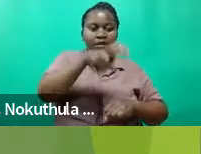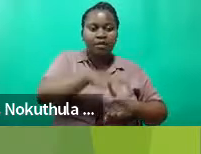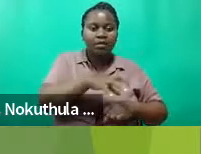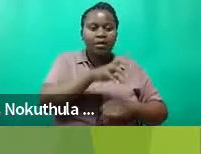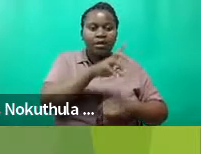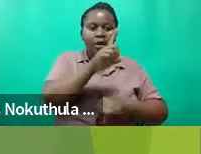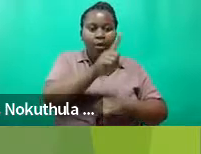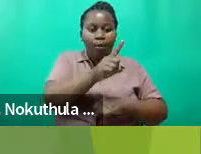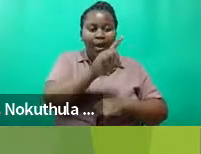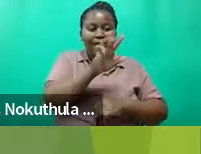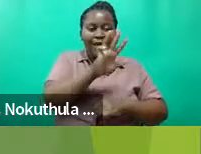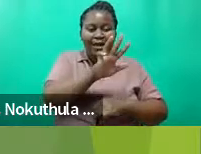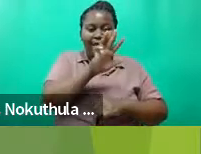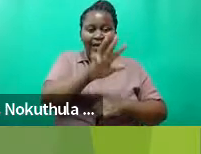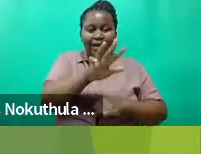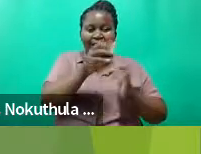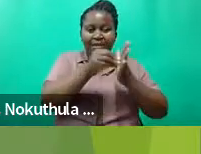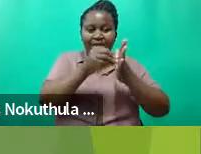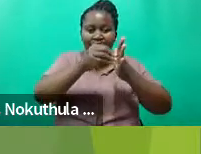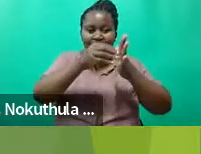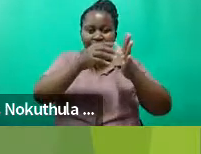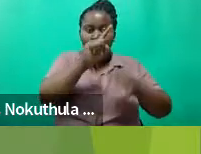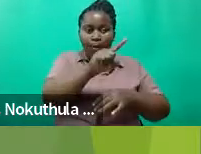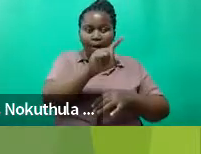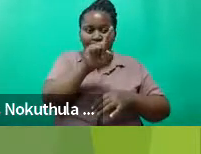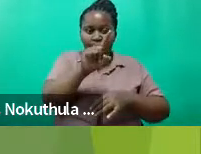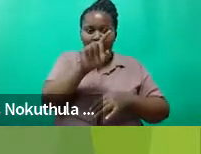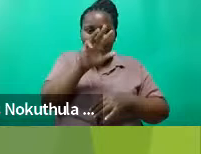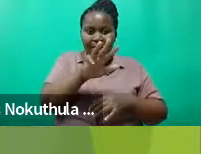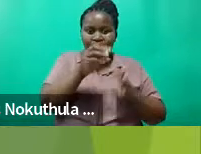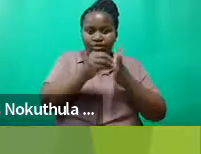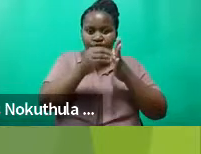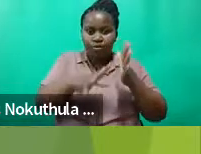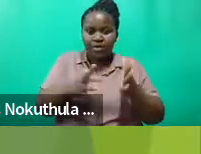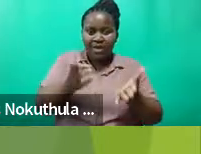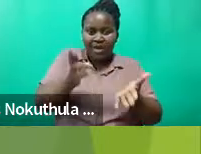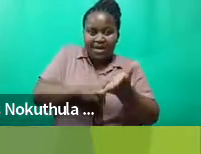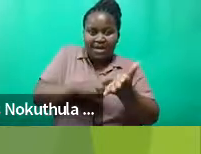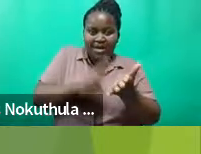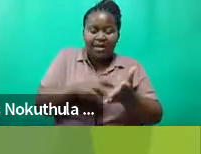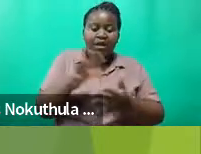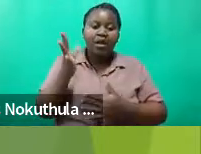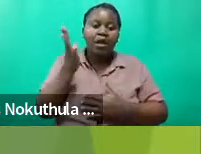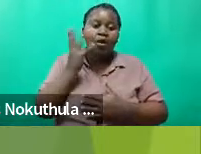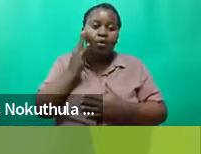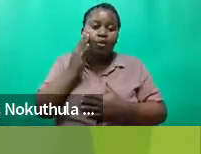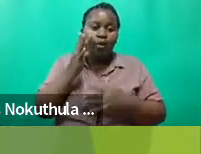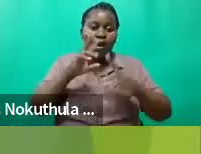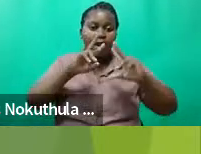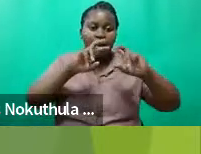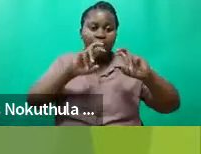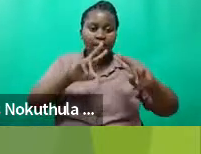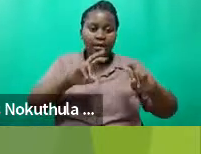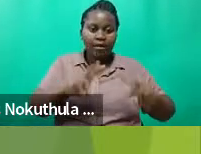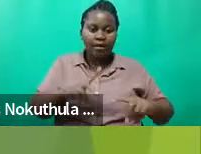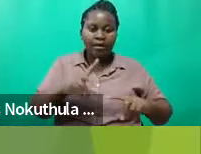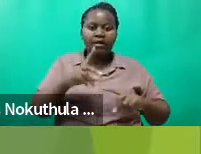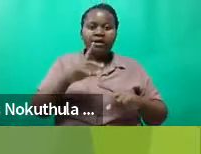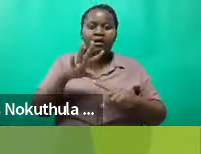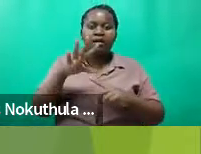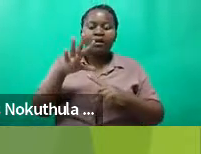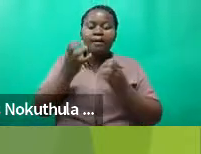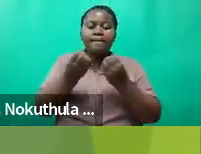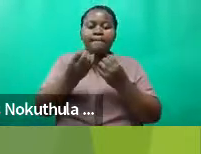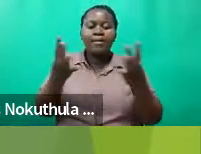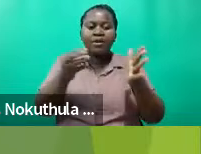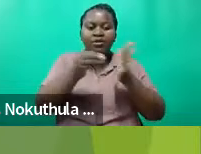199 students registered within the university. However, when the researcher was conducting the students for appointment, many students whose name was